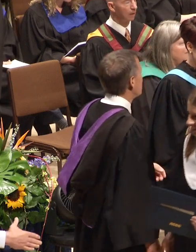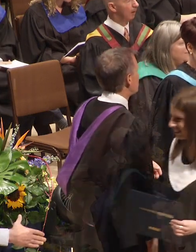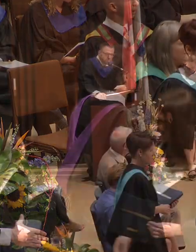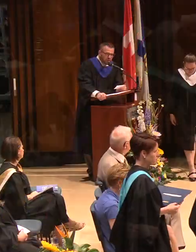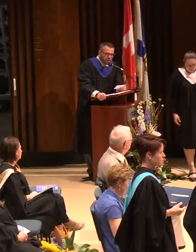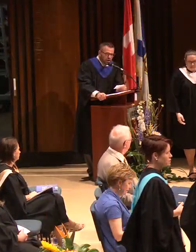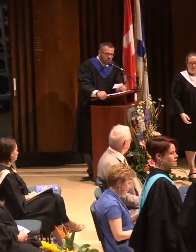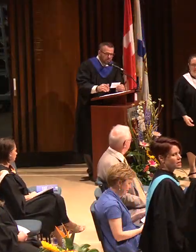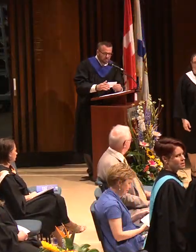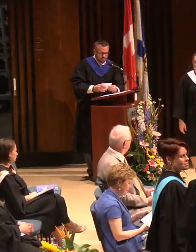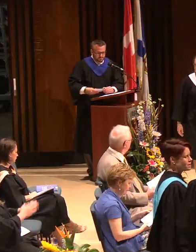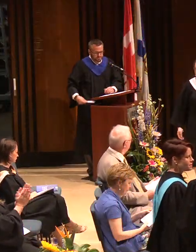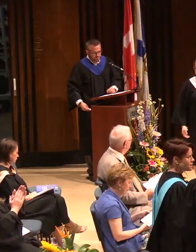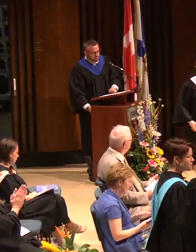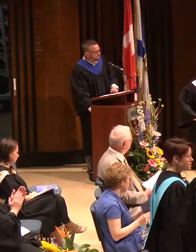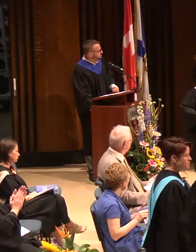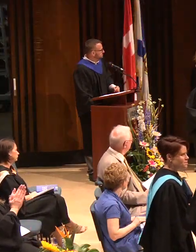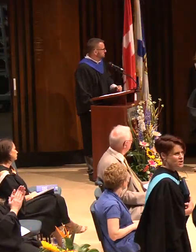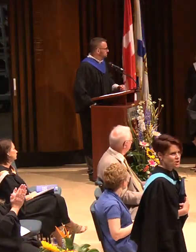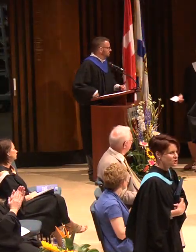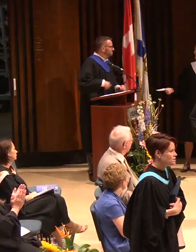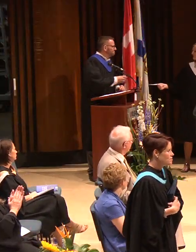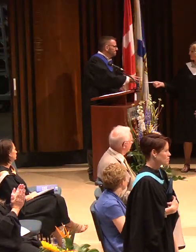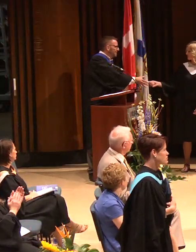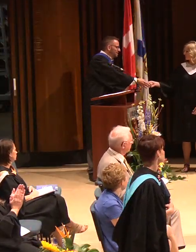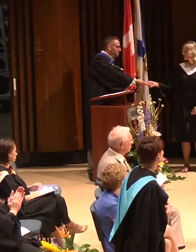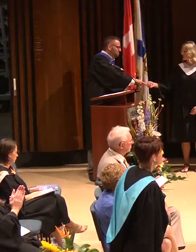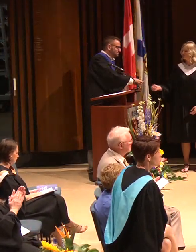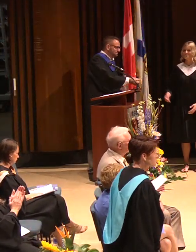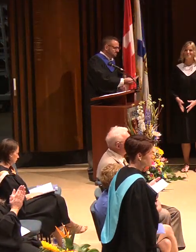Meredith Evans with honors.